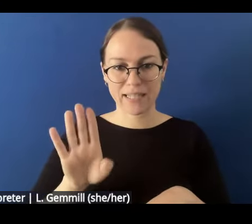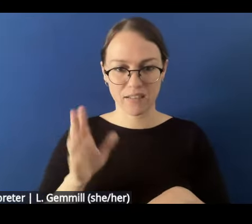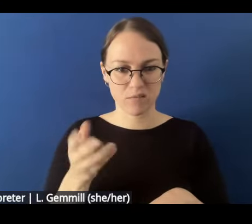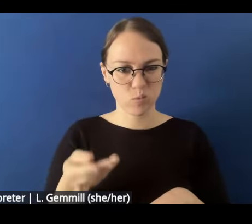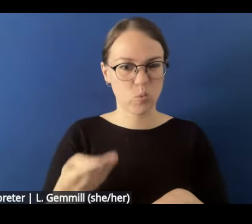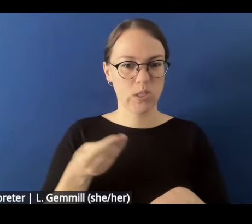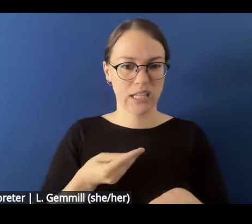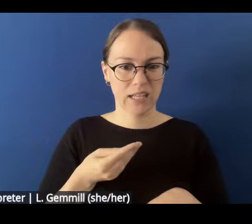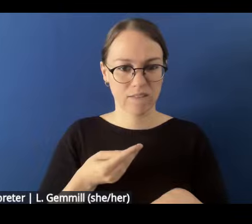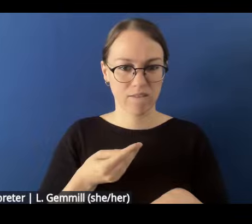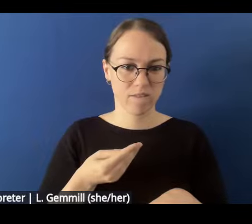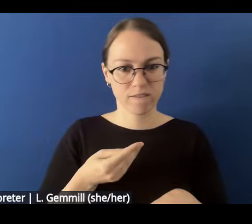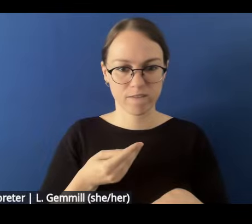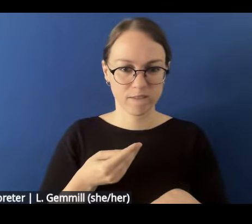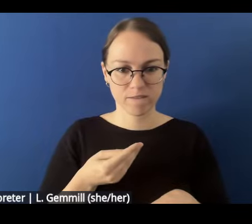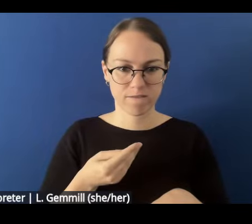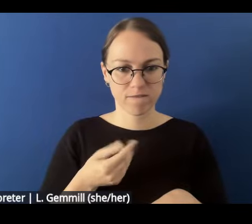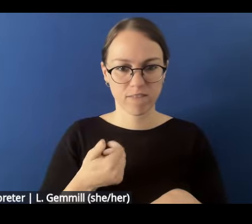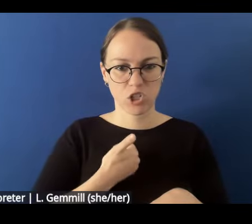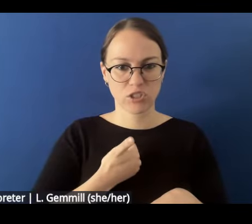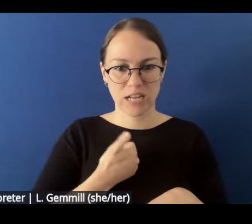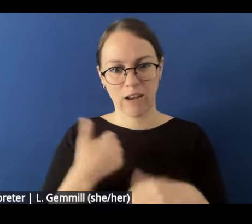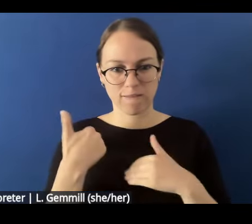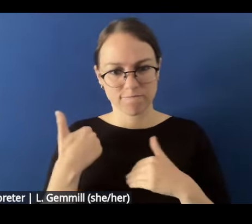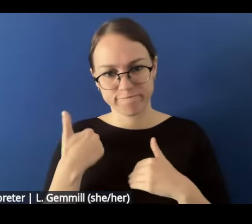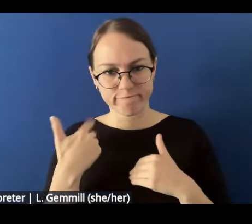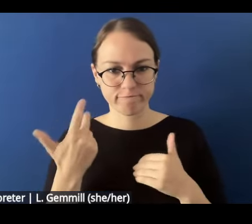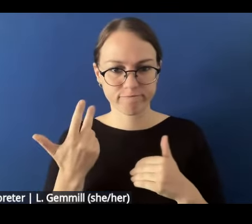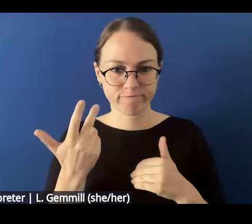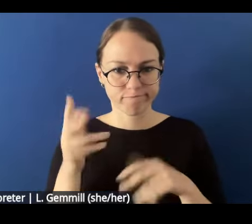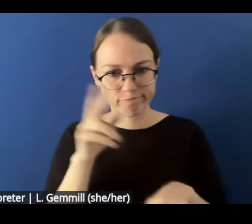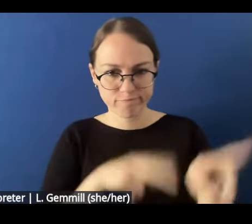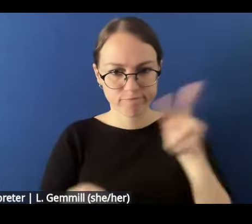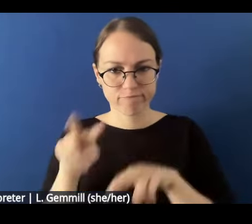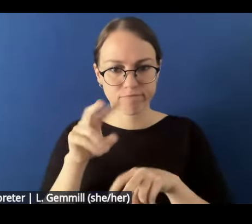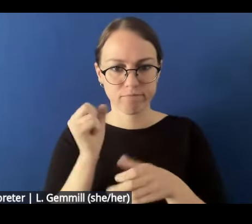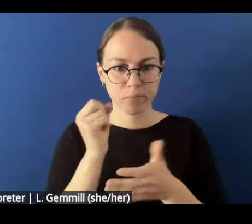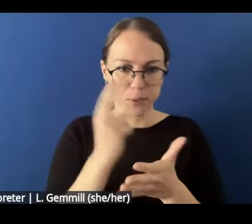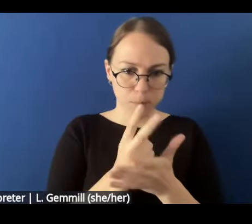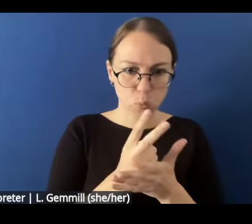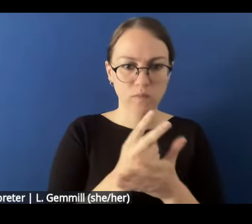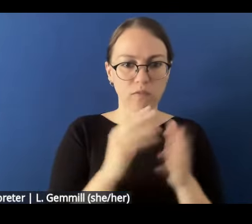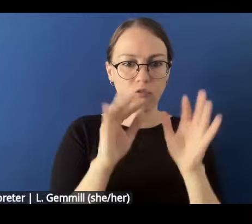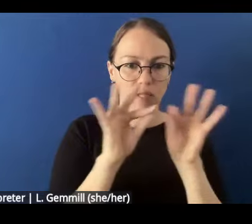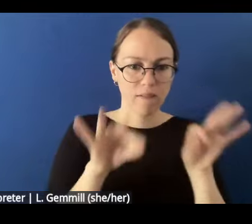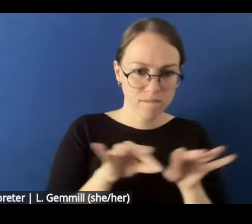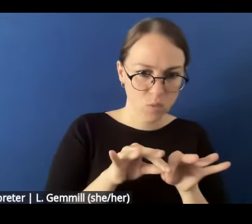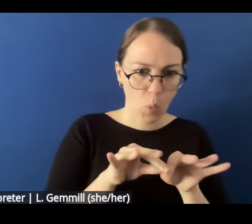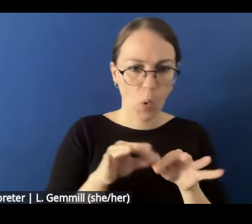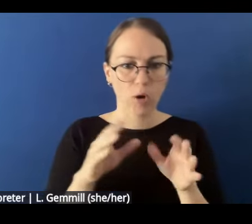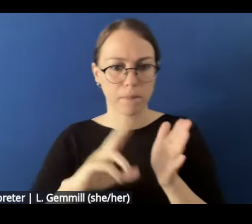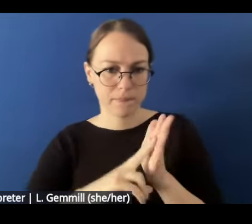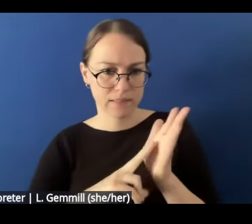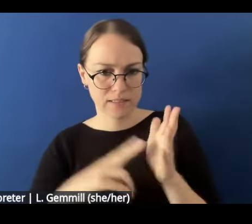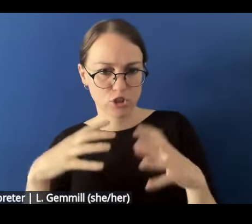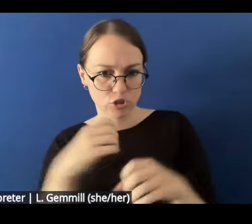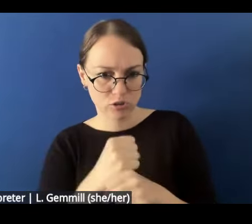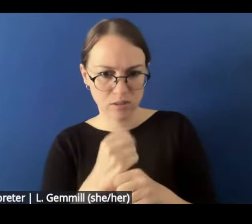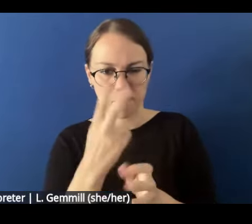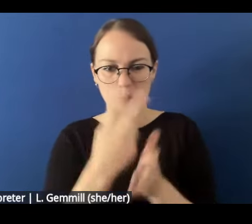the sort of putting together approval as to form and approval of the petition summary together. And I'm just wondering